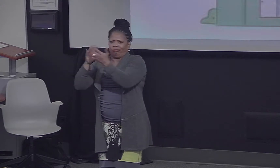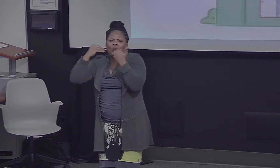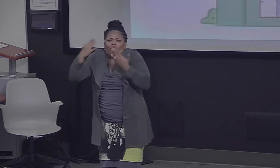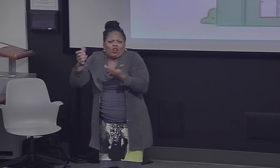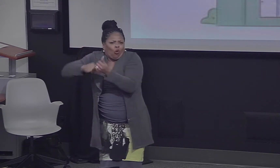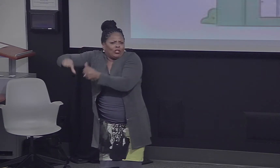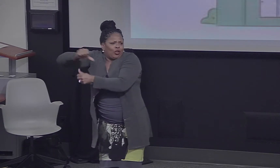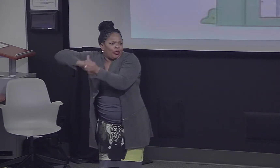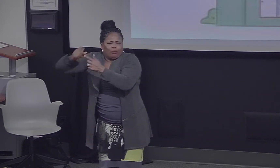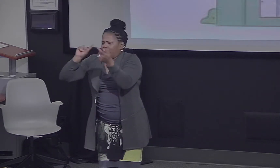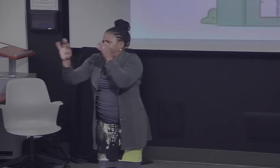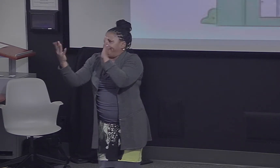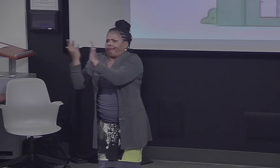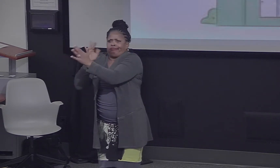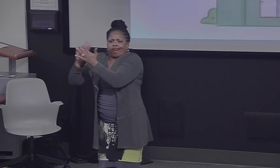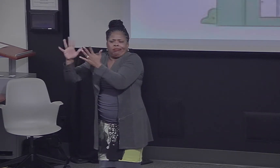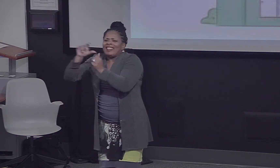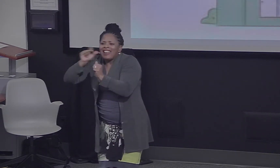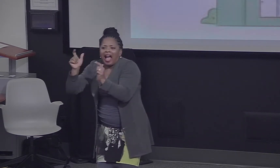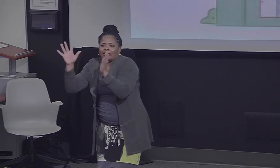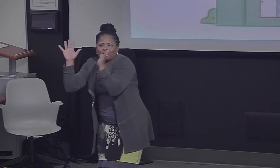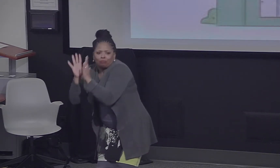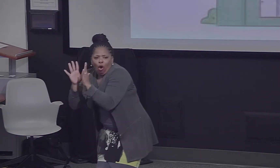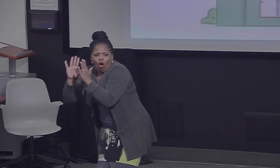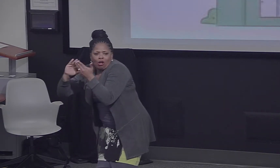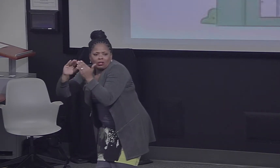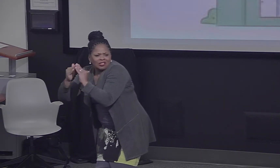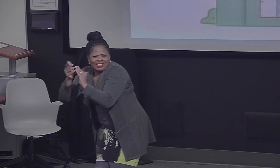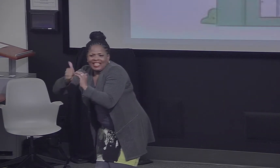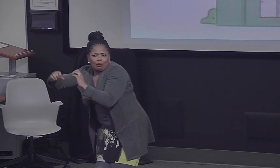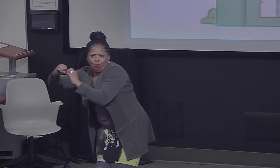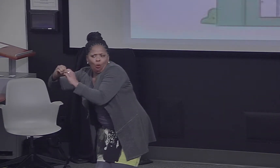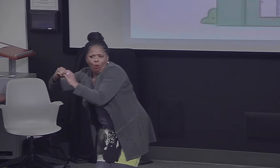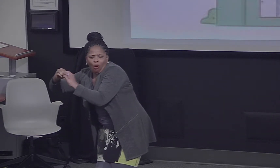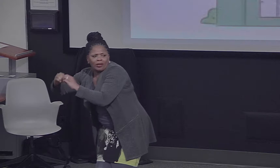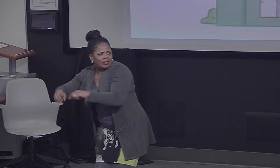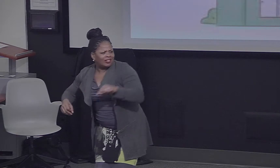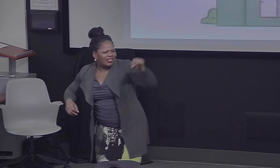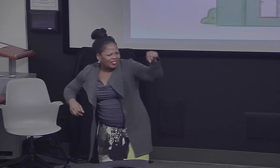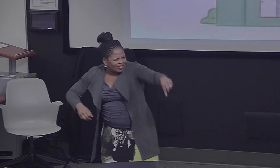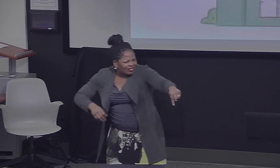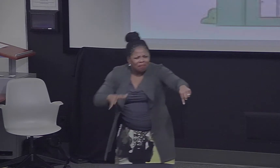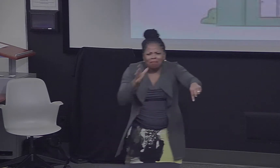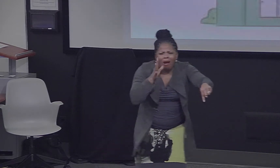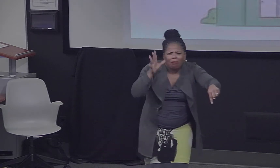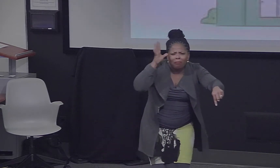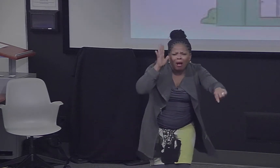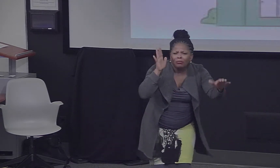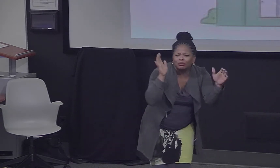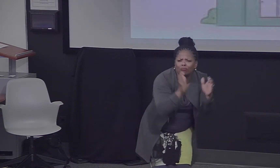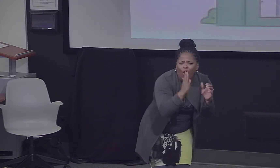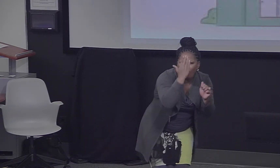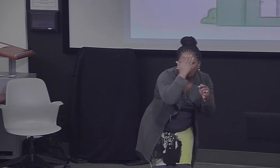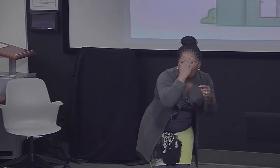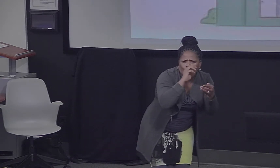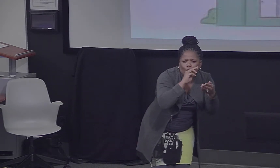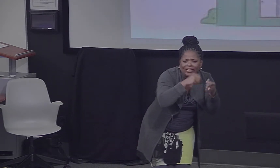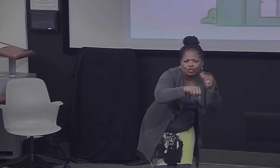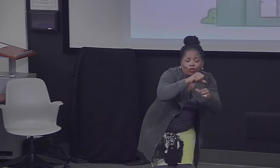is not so much mom and pop. We have big box stores like Walmart, similar with scheduling interpreters. We don't often know the people, we just get assigned